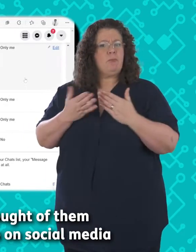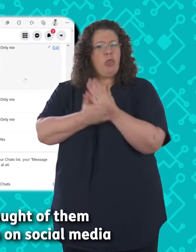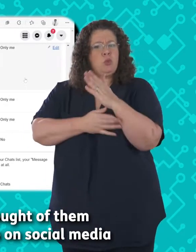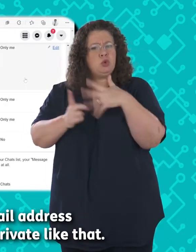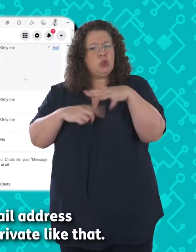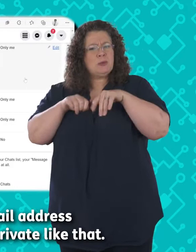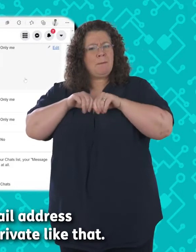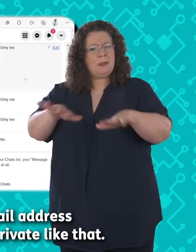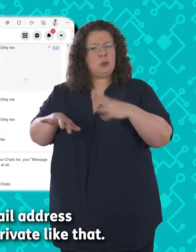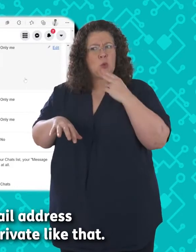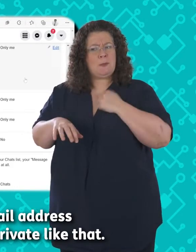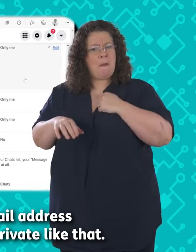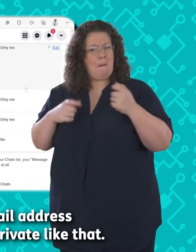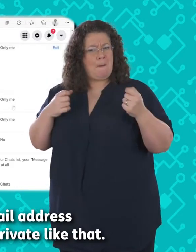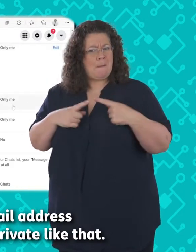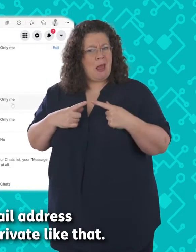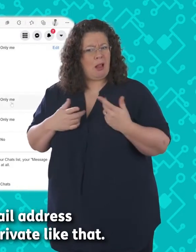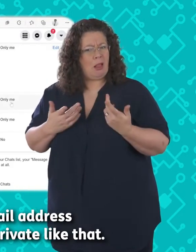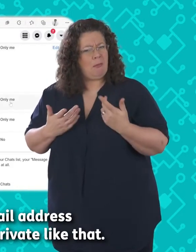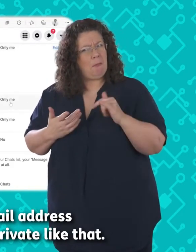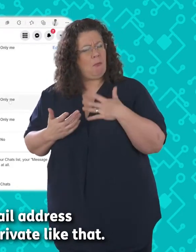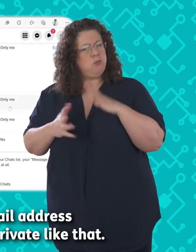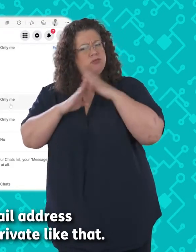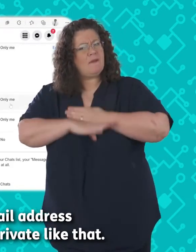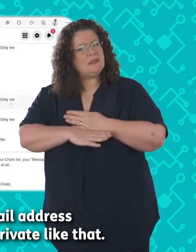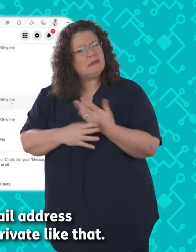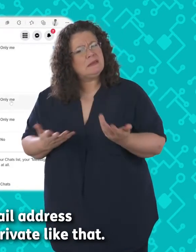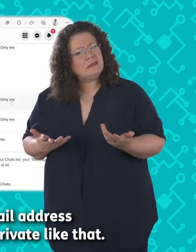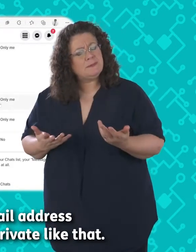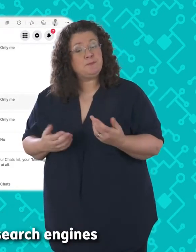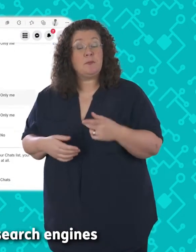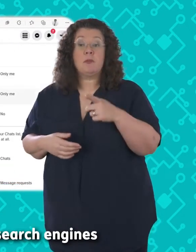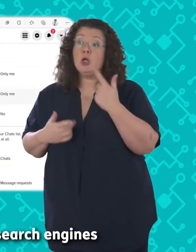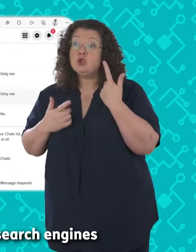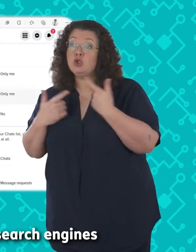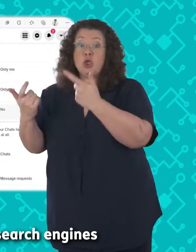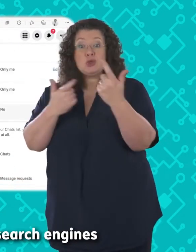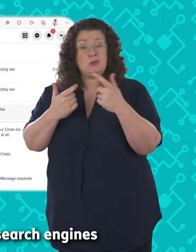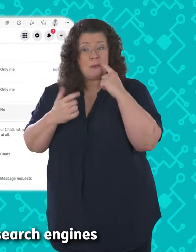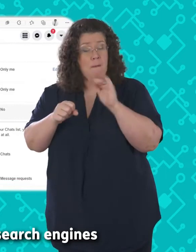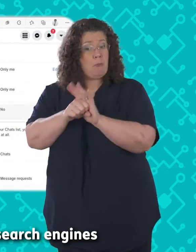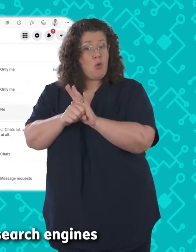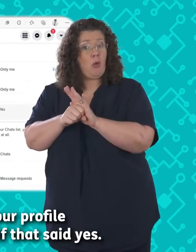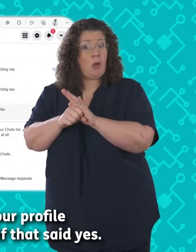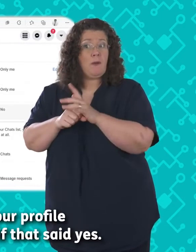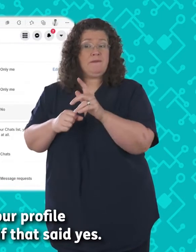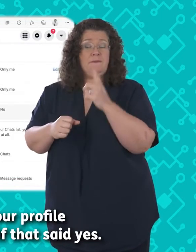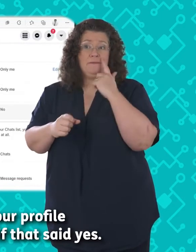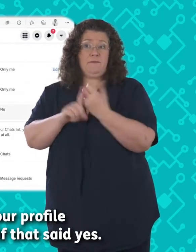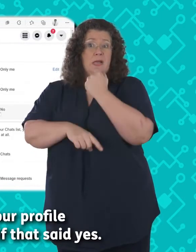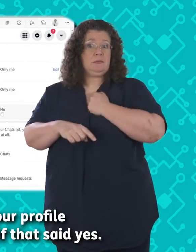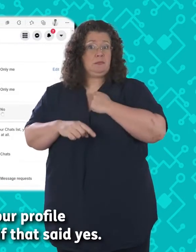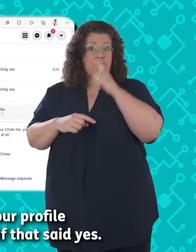social media by using my email address. Therefore, I keep it private like that. You can also block search engines from finding